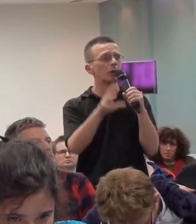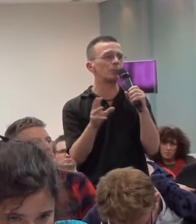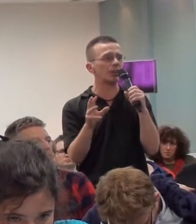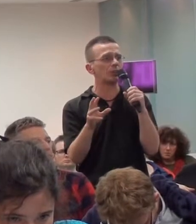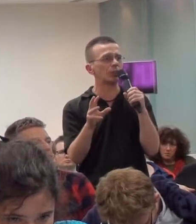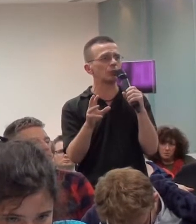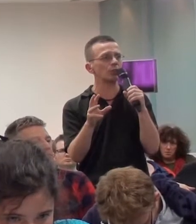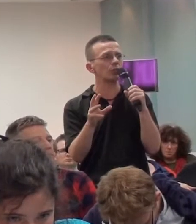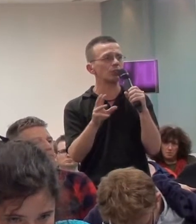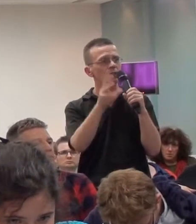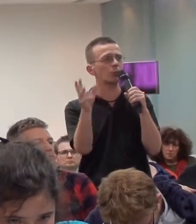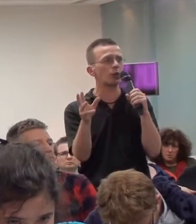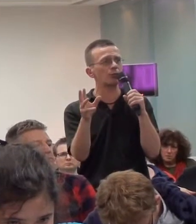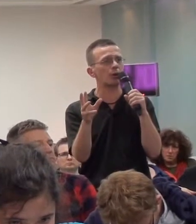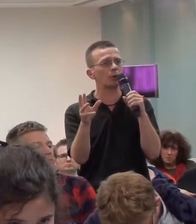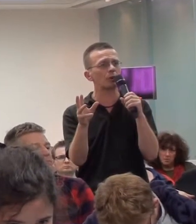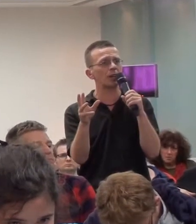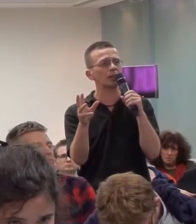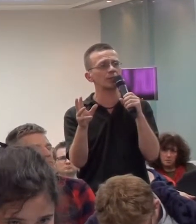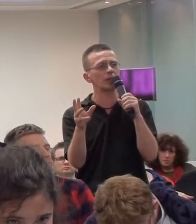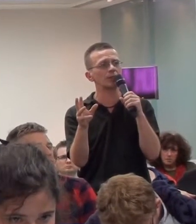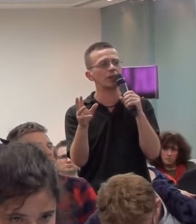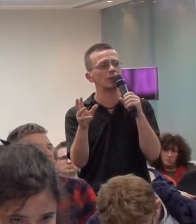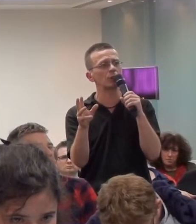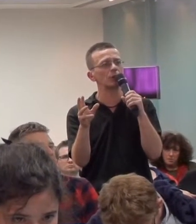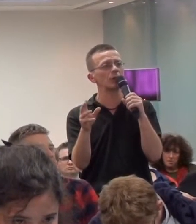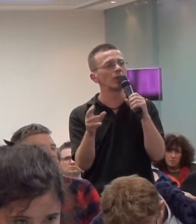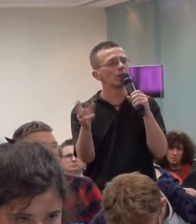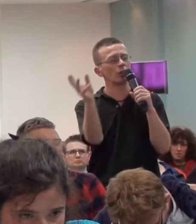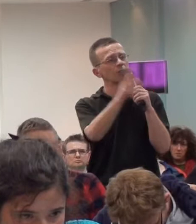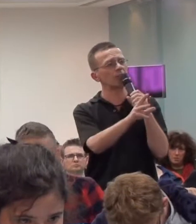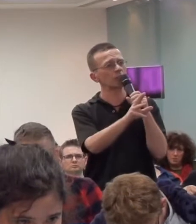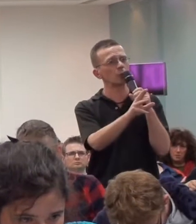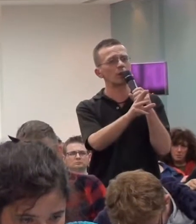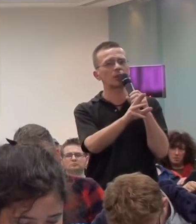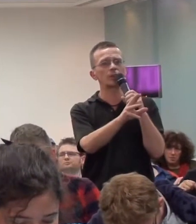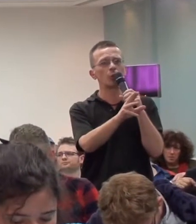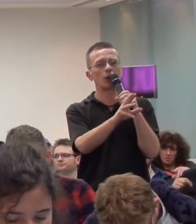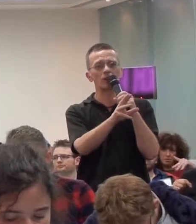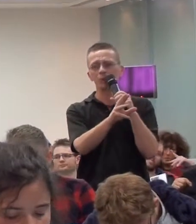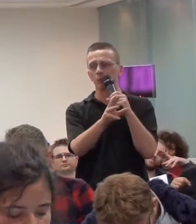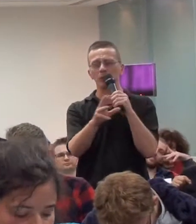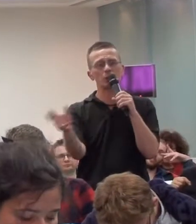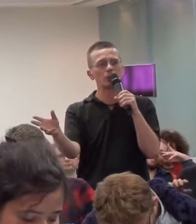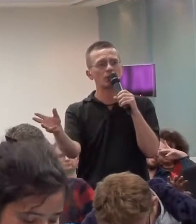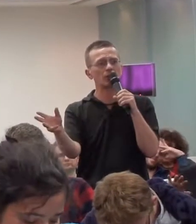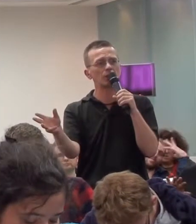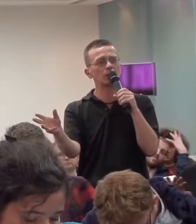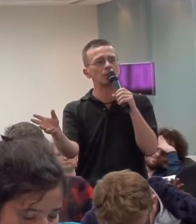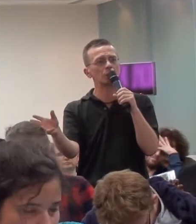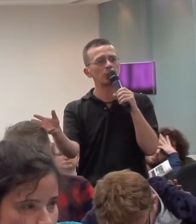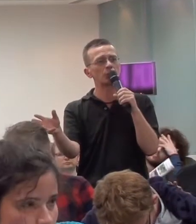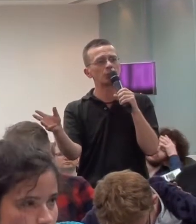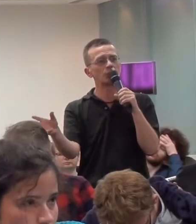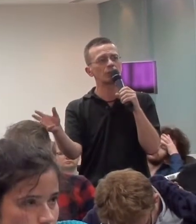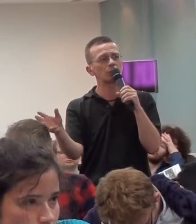are all about making the rich richer, just like the war for oil in Iraq and Afghanistan and so on. Just like the war in Oh What a Lovely War, which